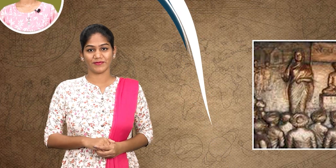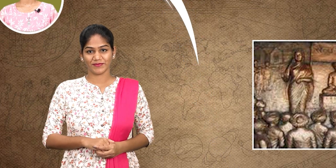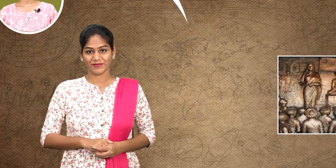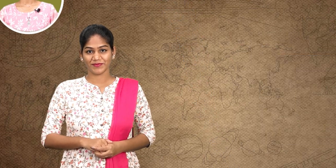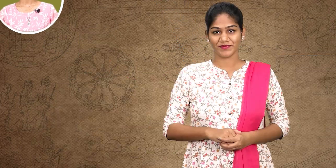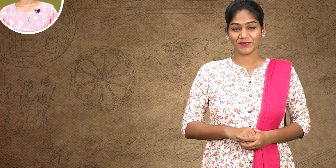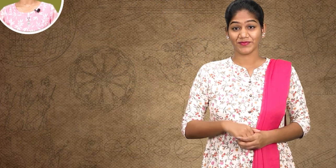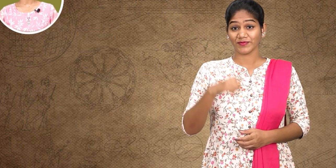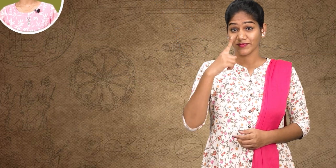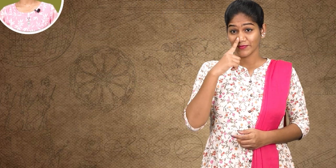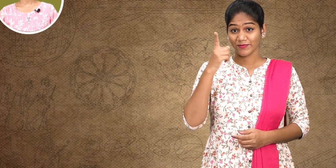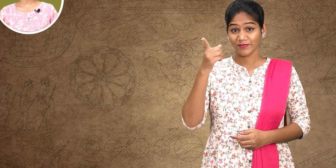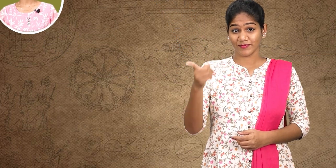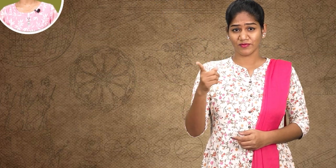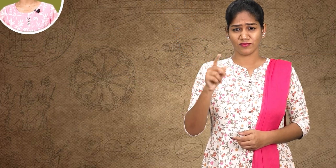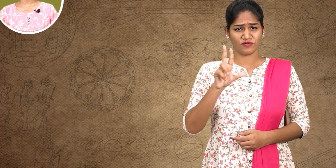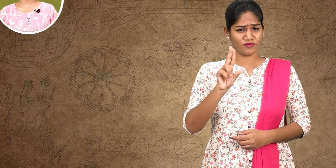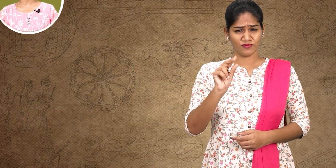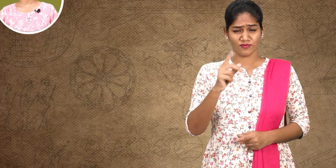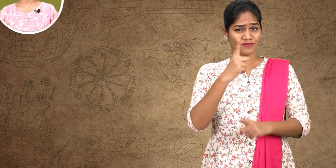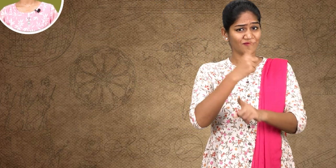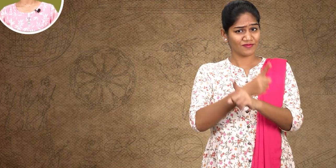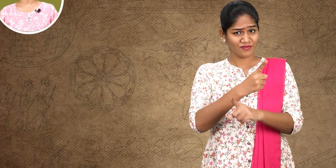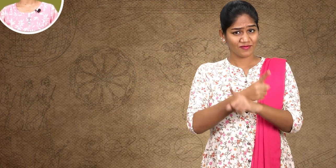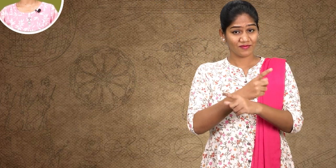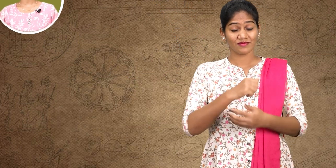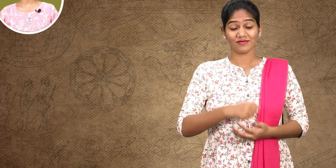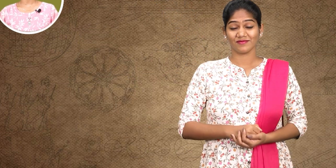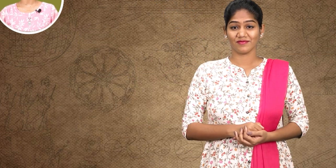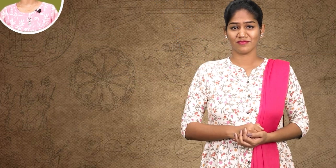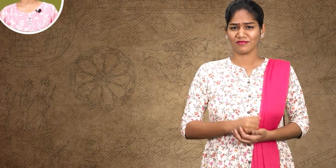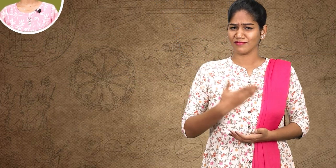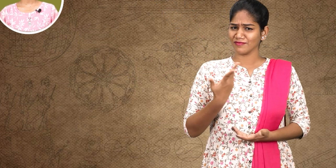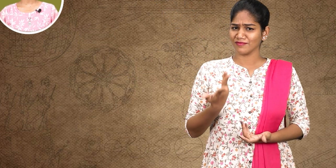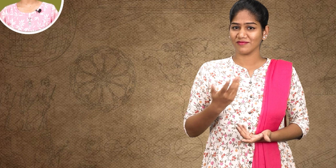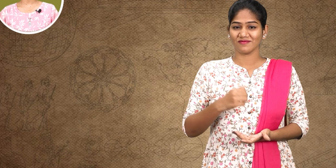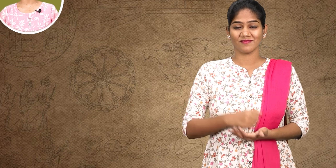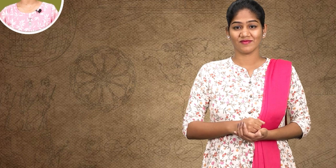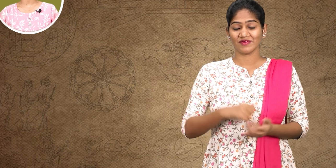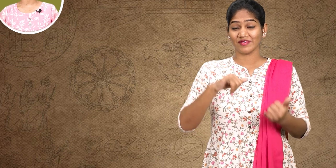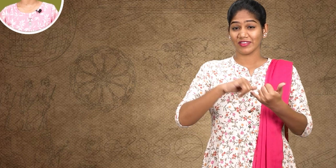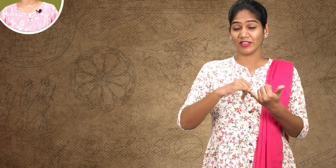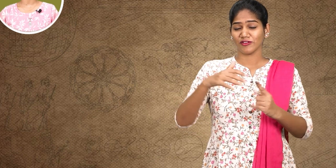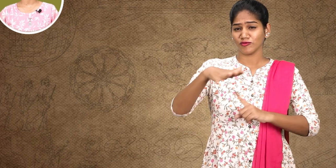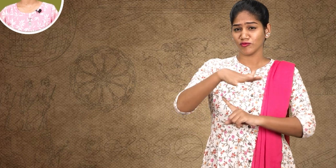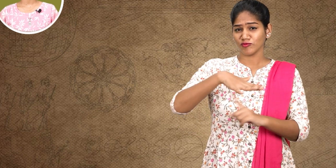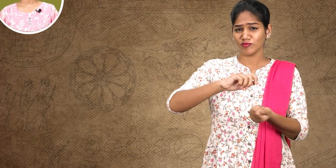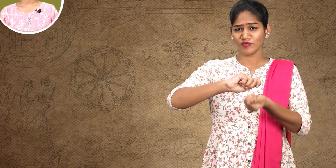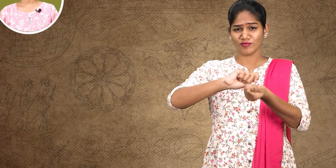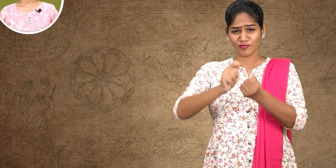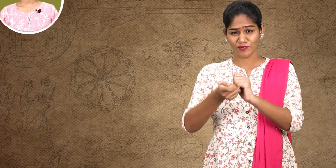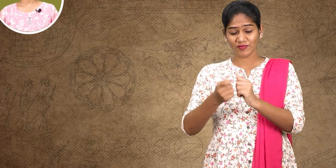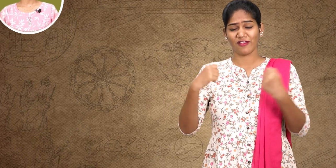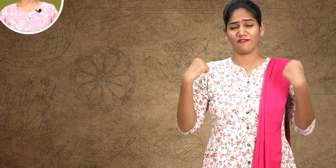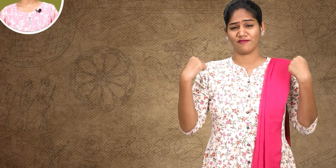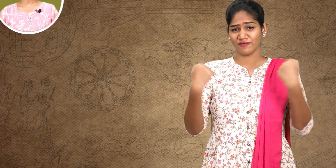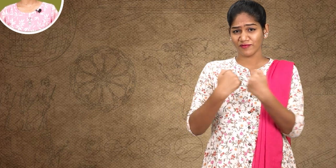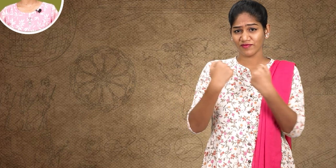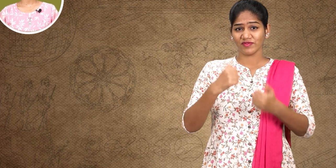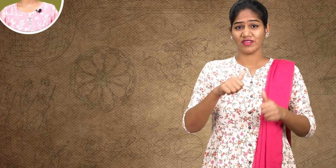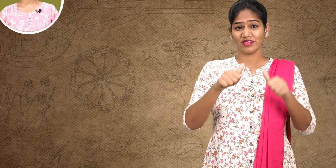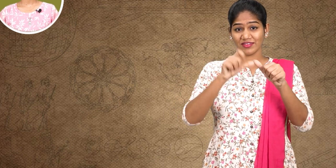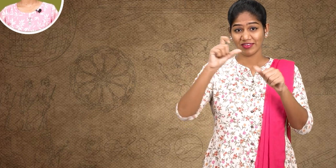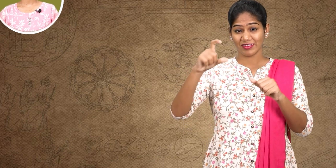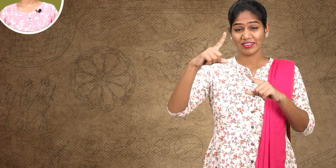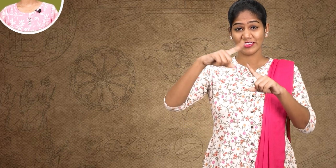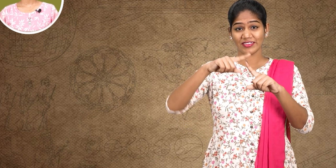She was not only a teacher but also a social reformer, activist